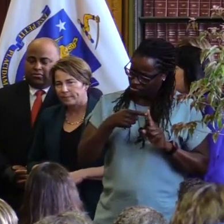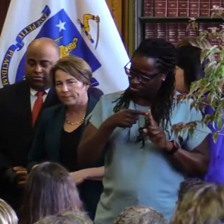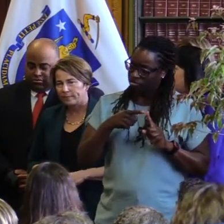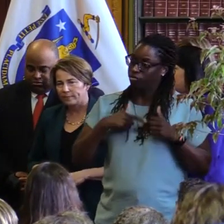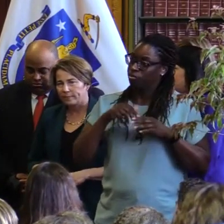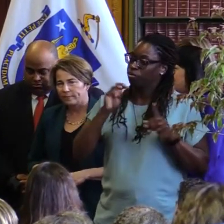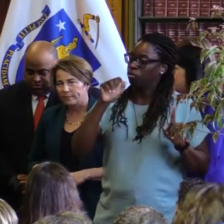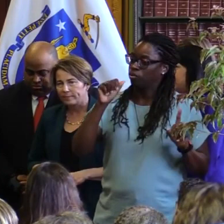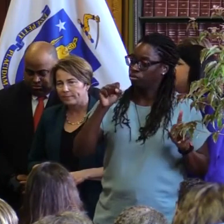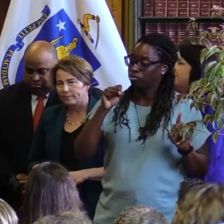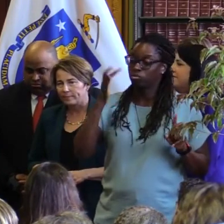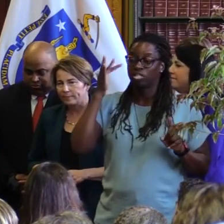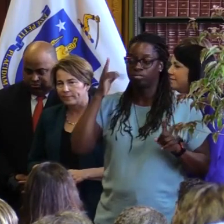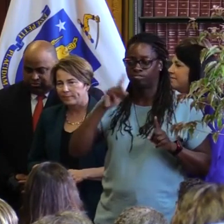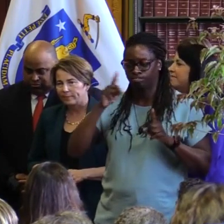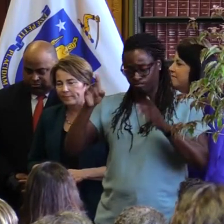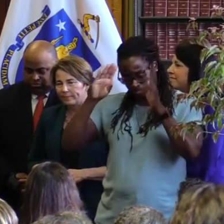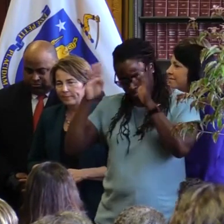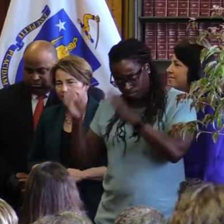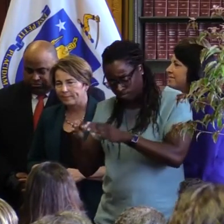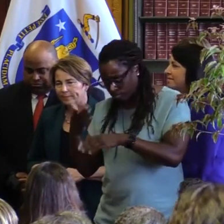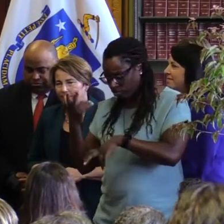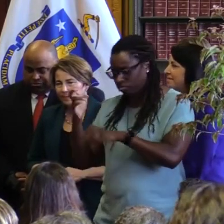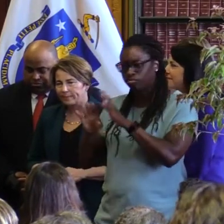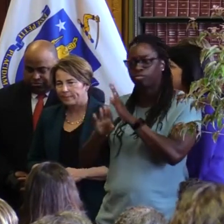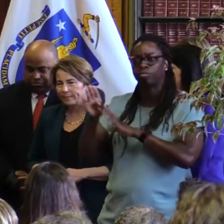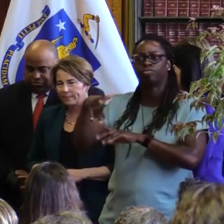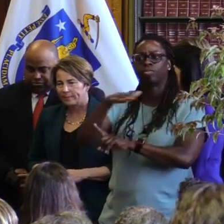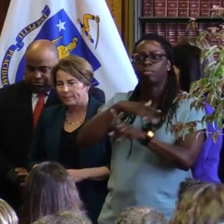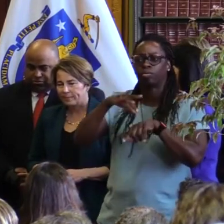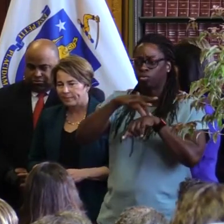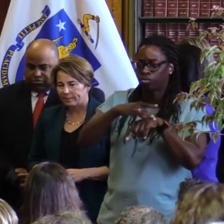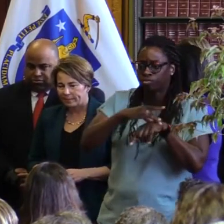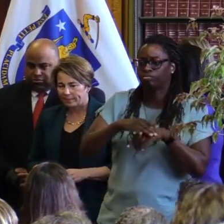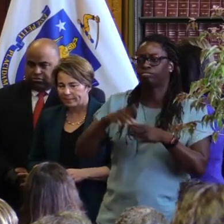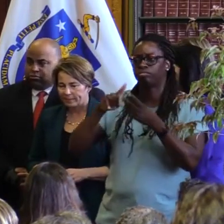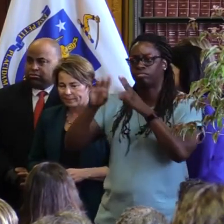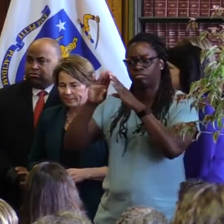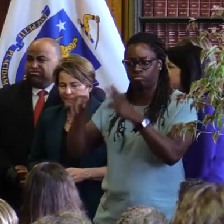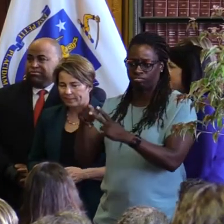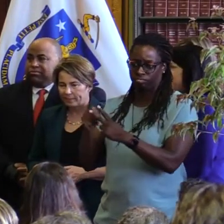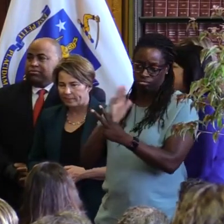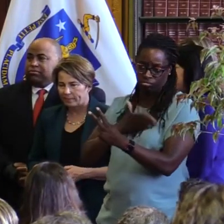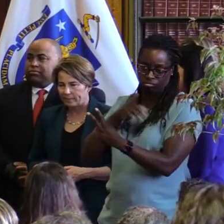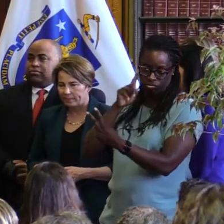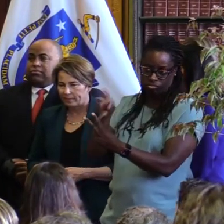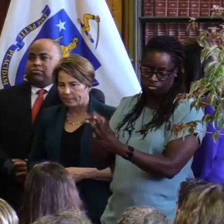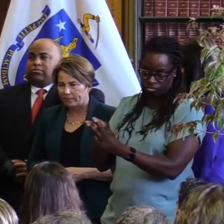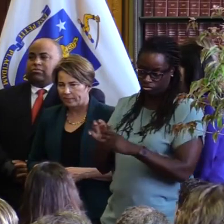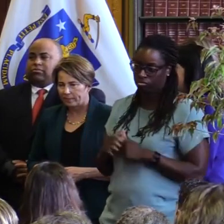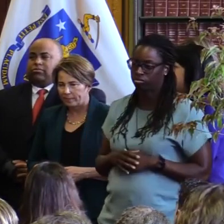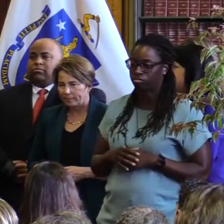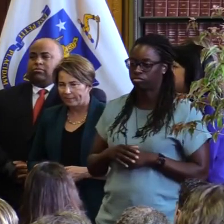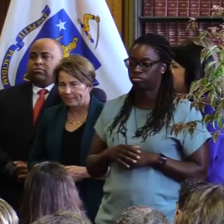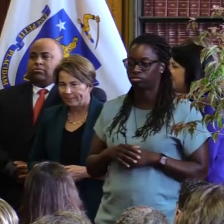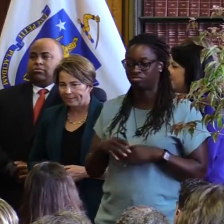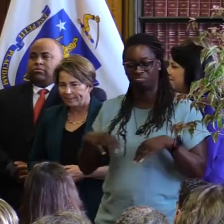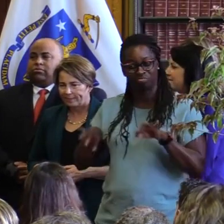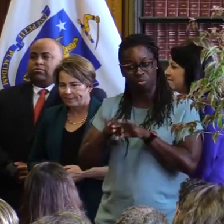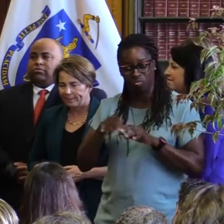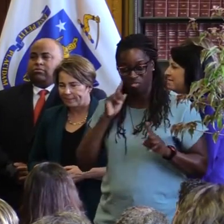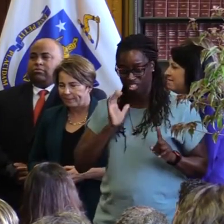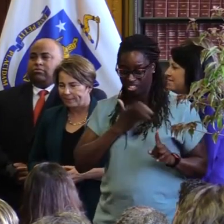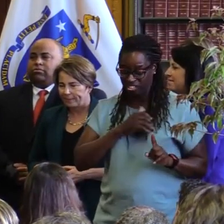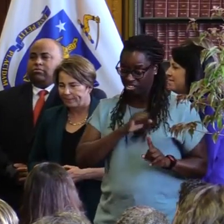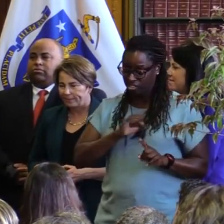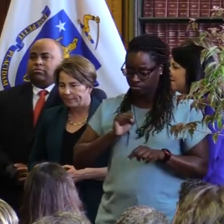resilience and housing decarbonization, that have also been important priorities for the Massachusetts Senate. Last session, through